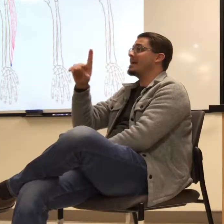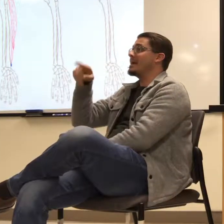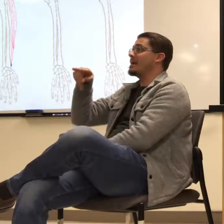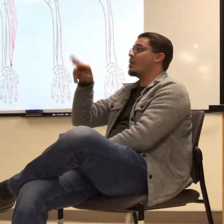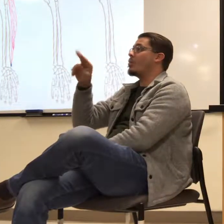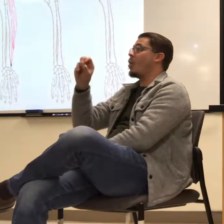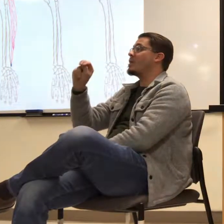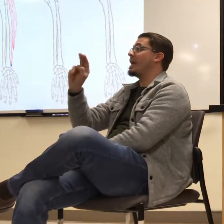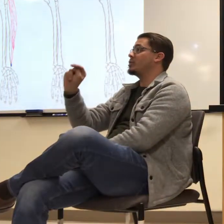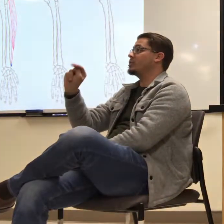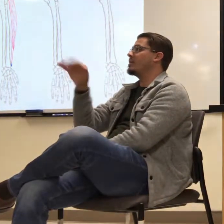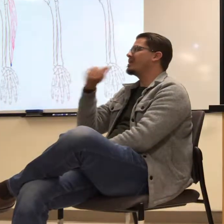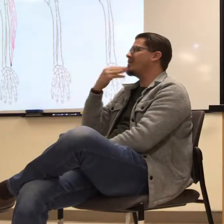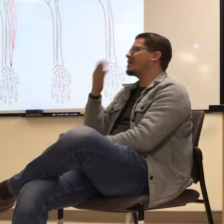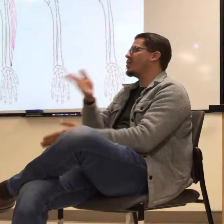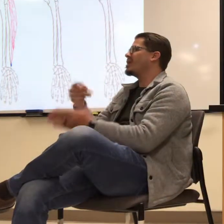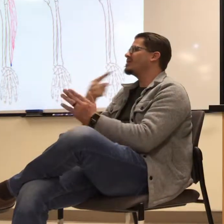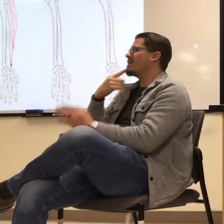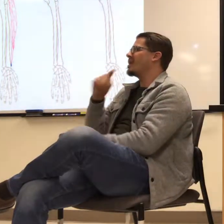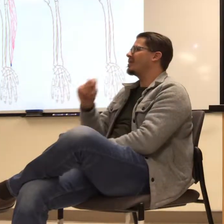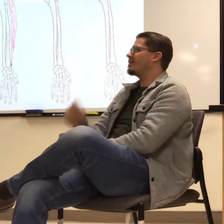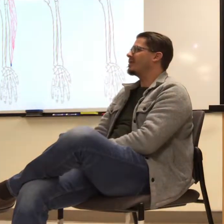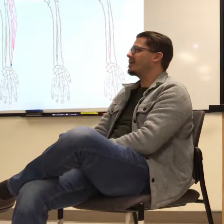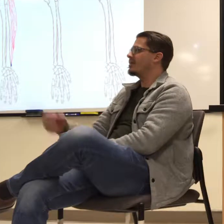it. Flex elbow